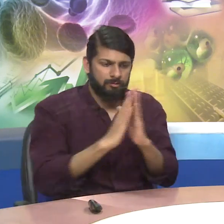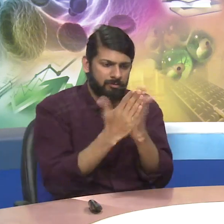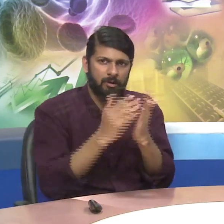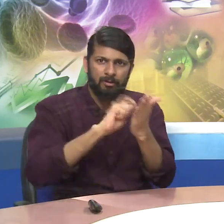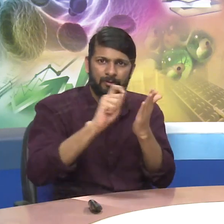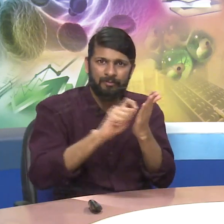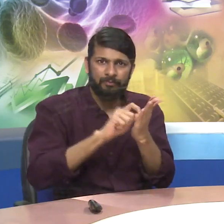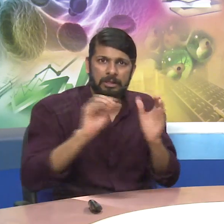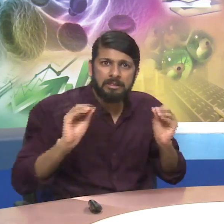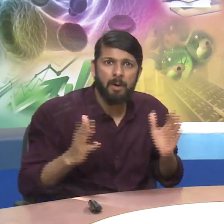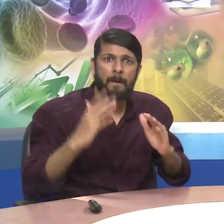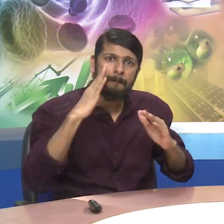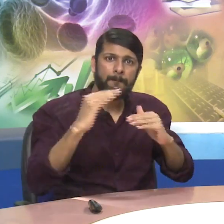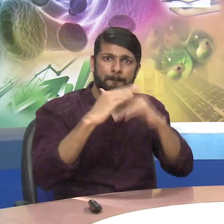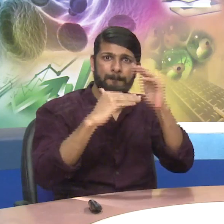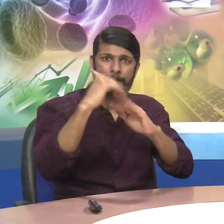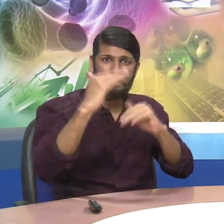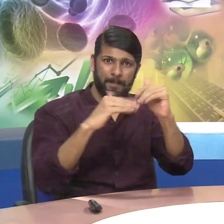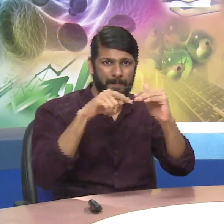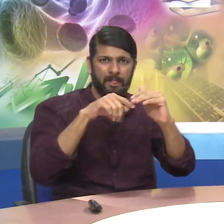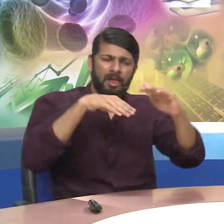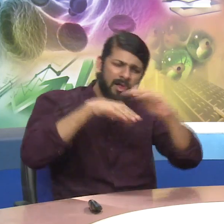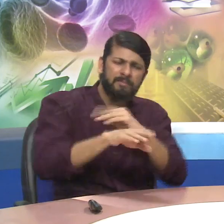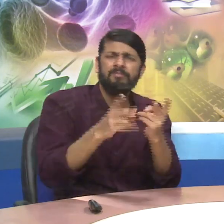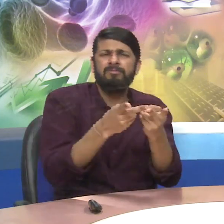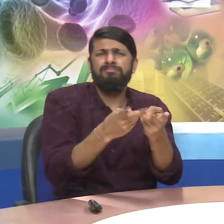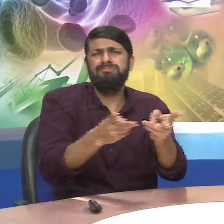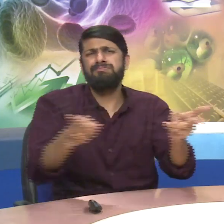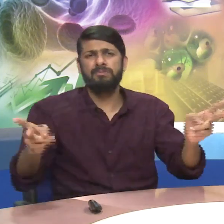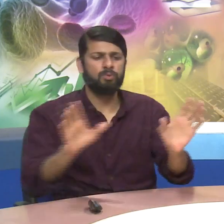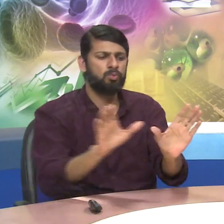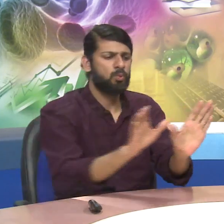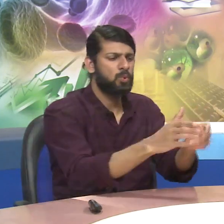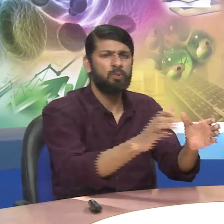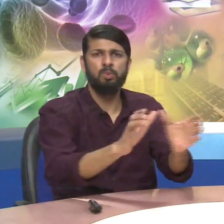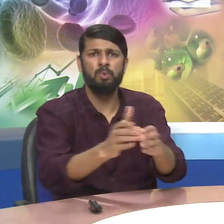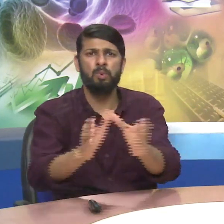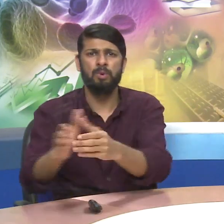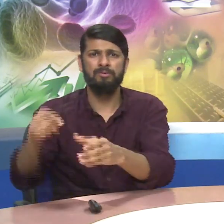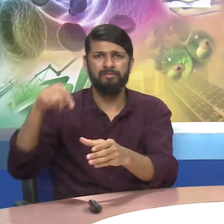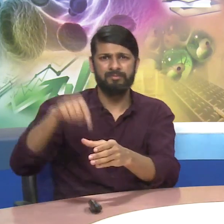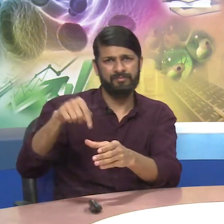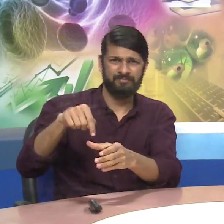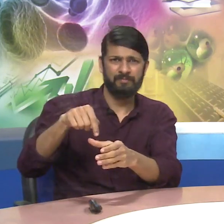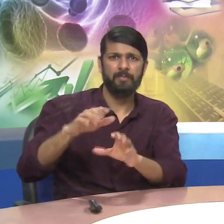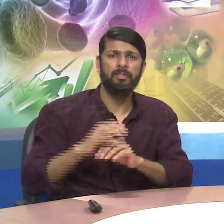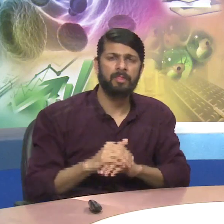that is, various structures and organs of the government at